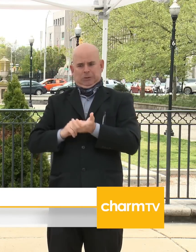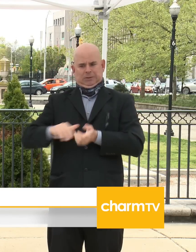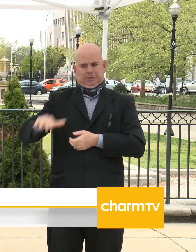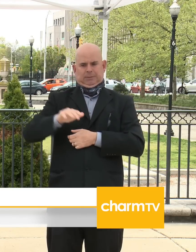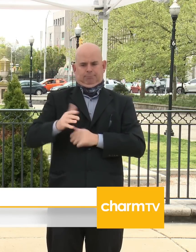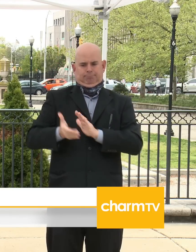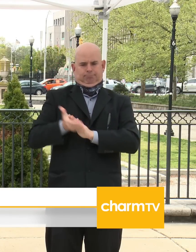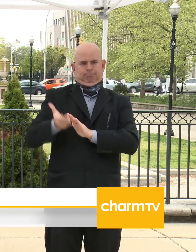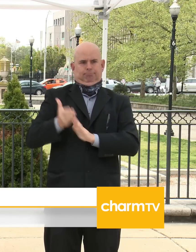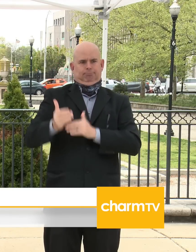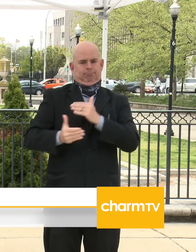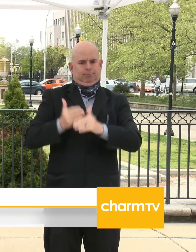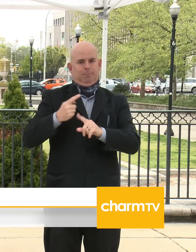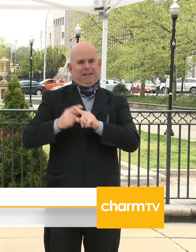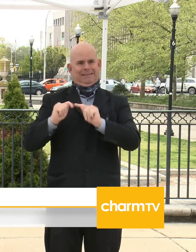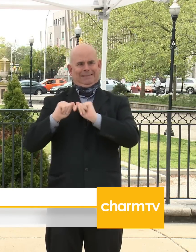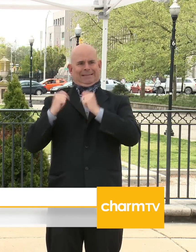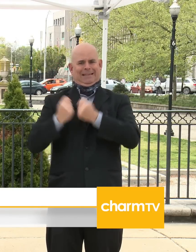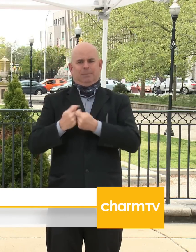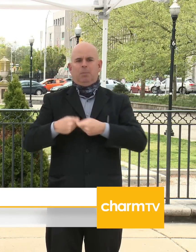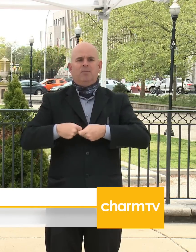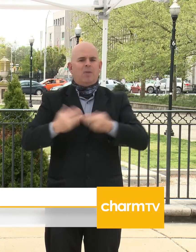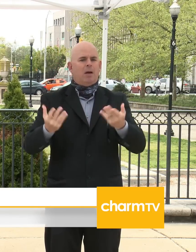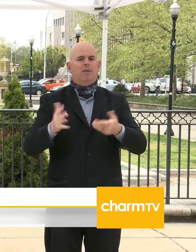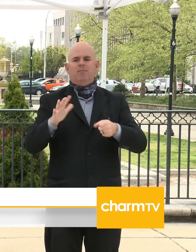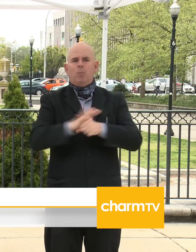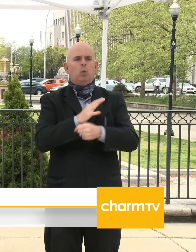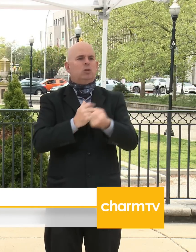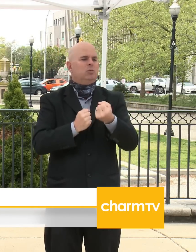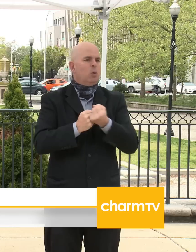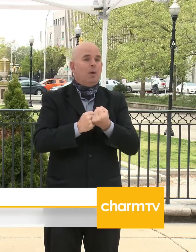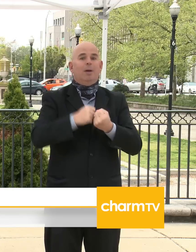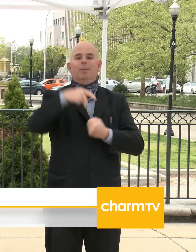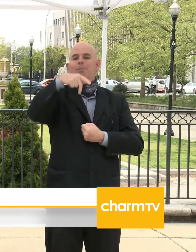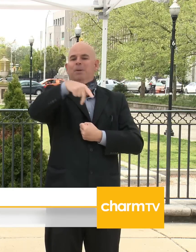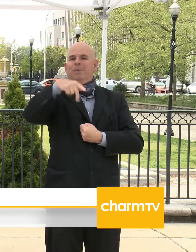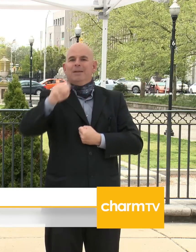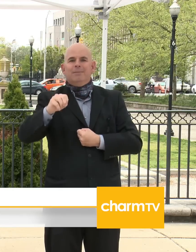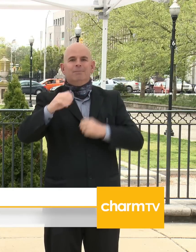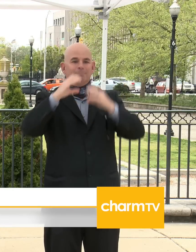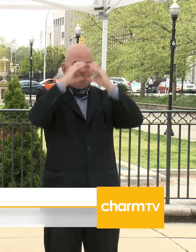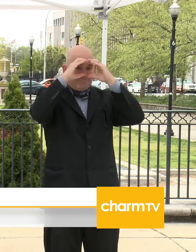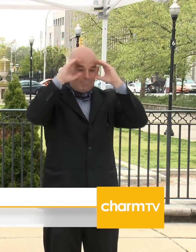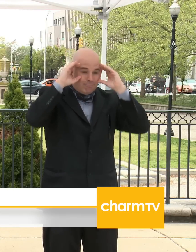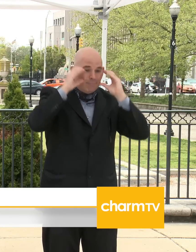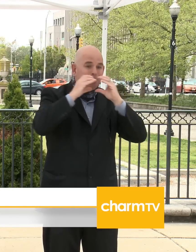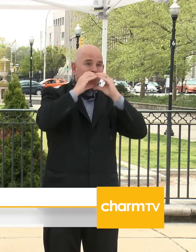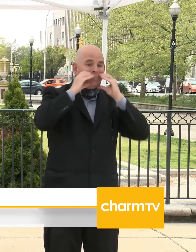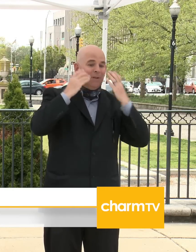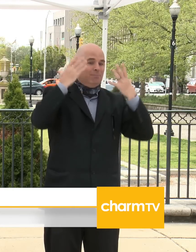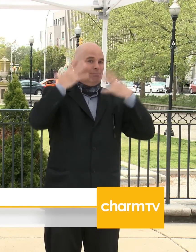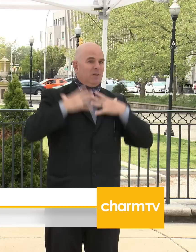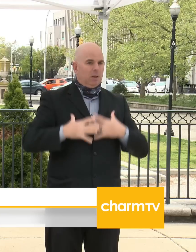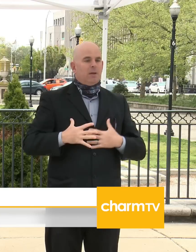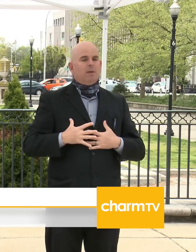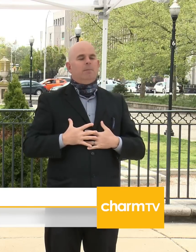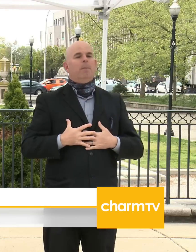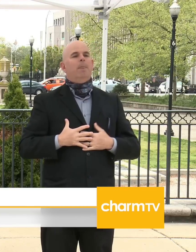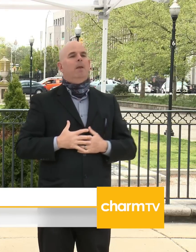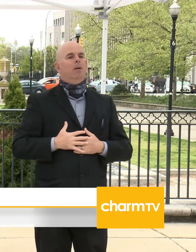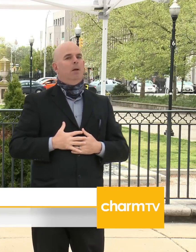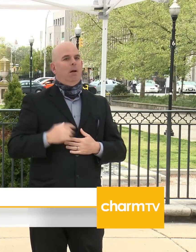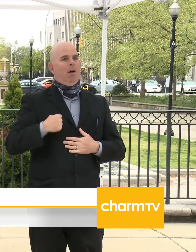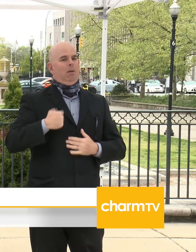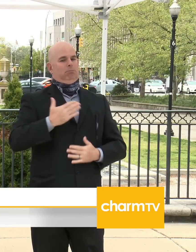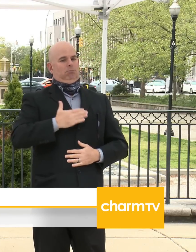teams and by providing additional PPE and supports as needed. Finally, the Baltimore City Health Department is proud to partner with the